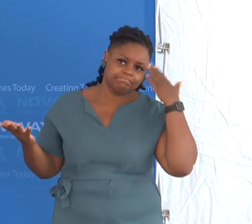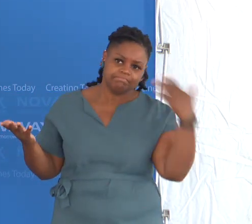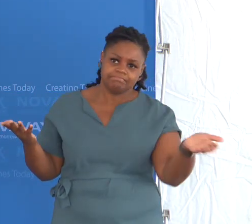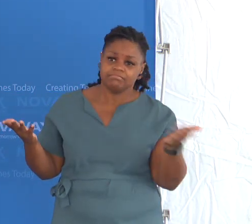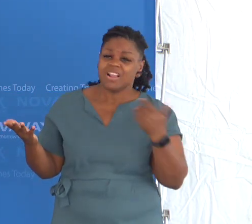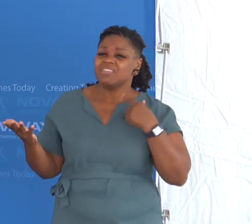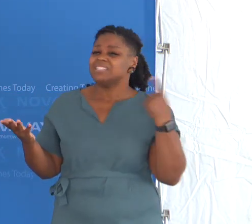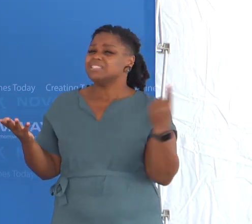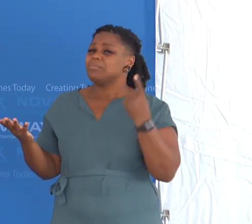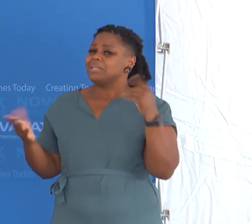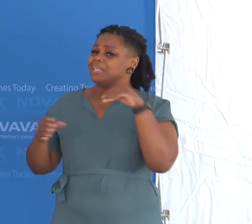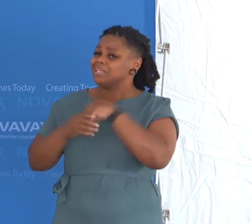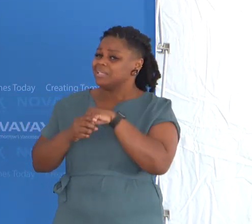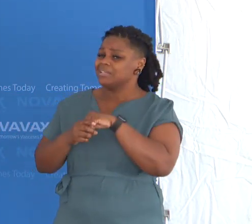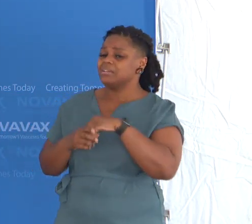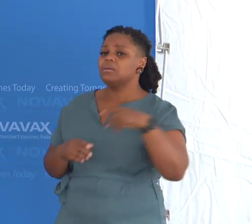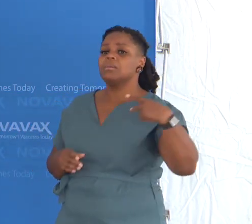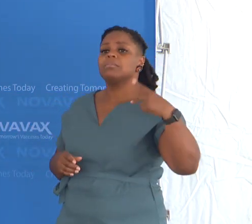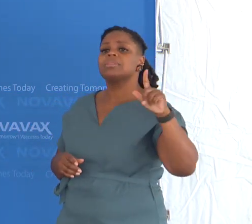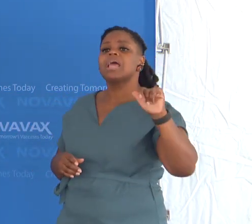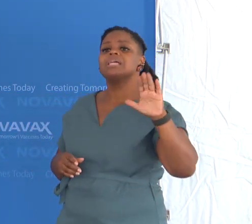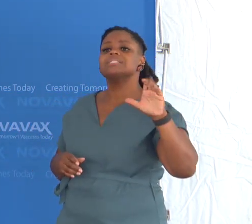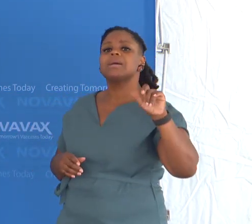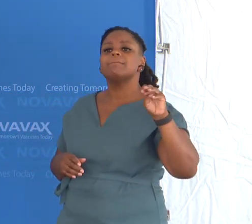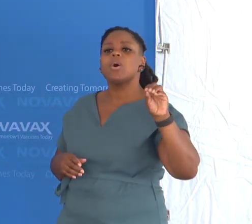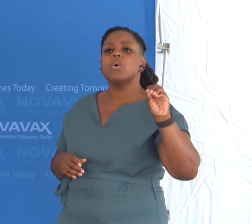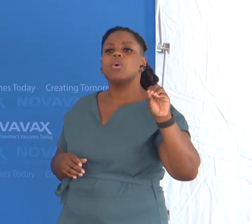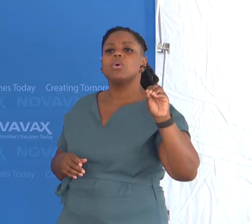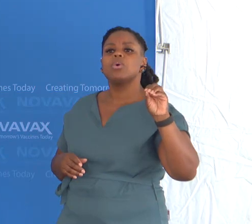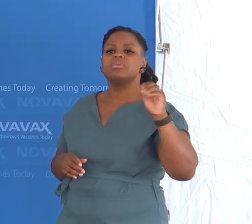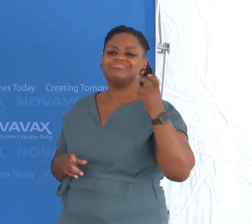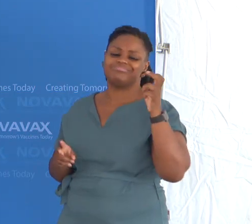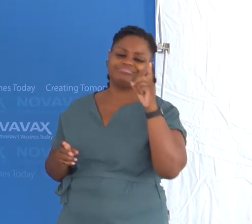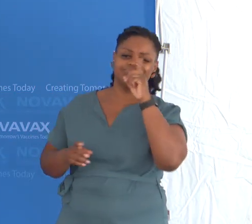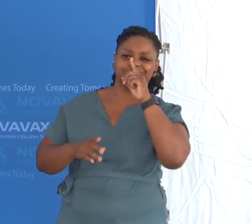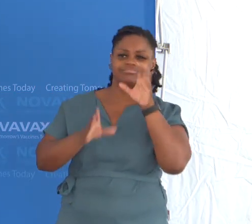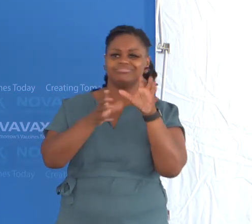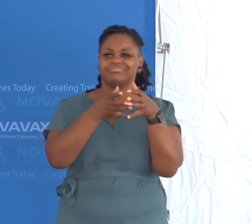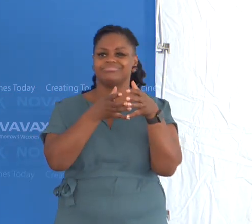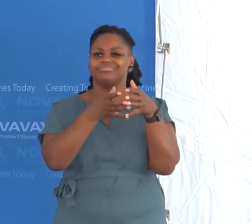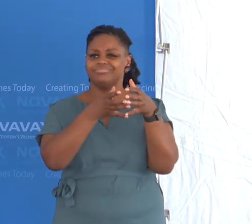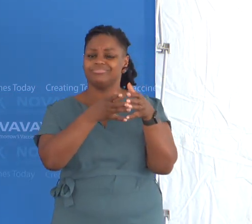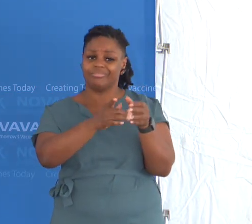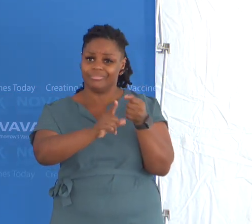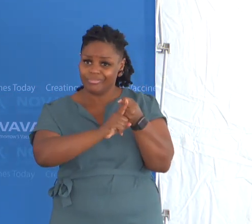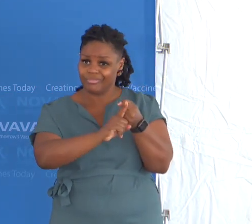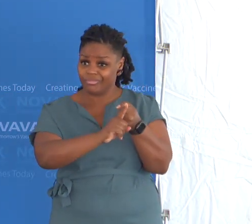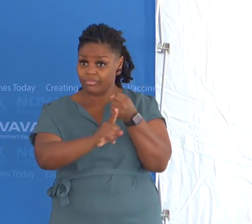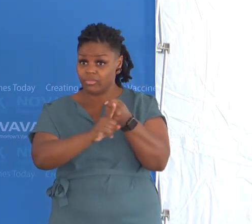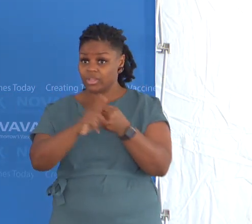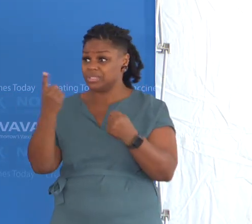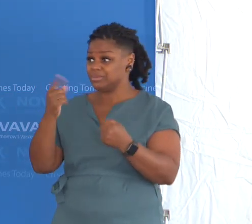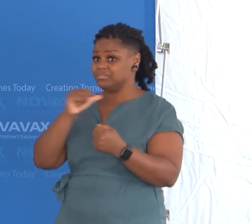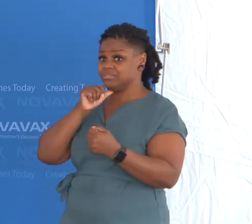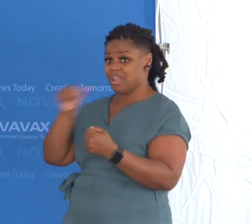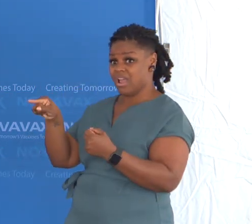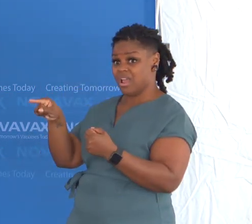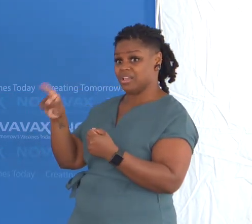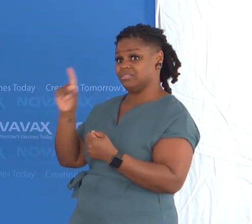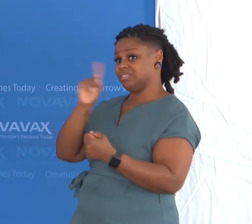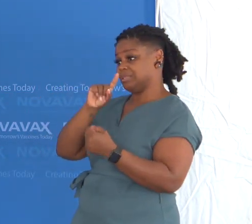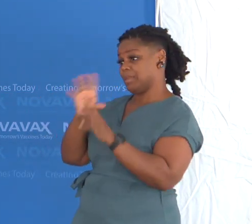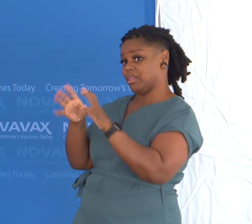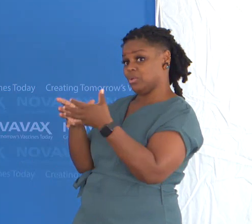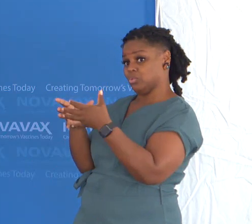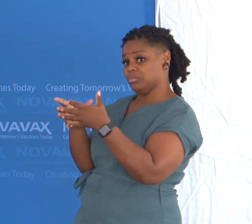group get a case and somebody in the vaccine group not get a case to show that it works. And so you have a certain number of those statistically that you have